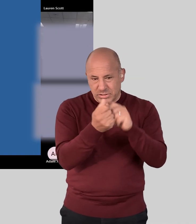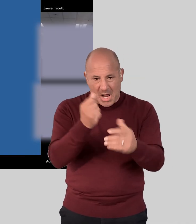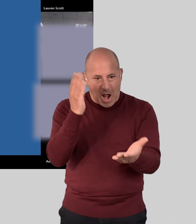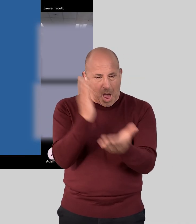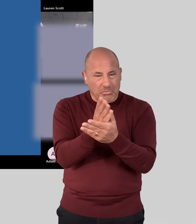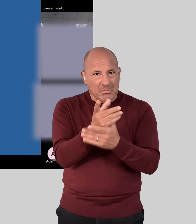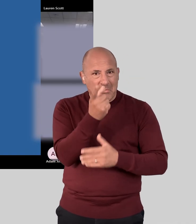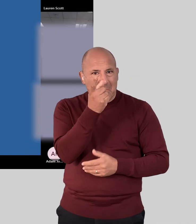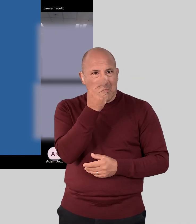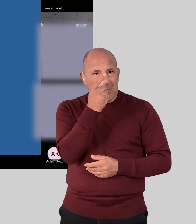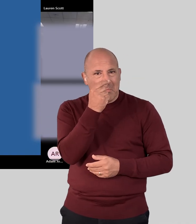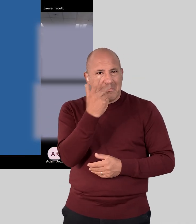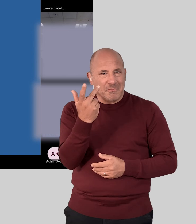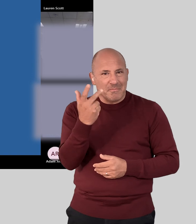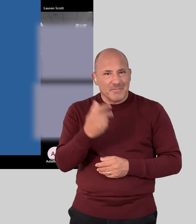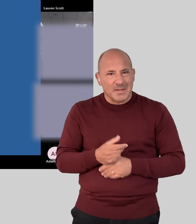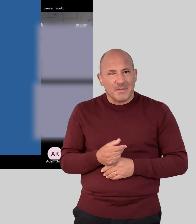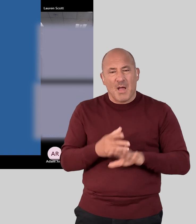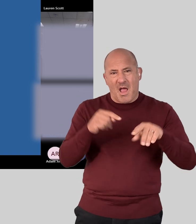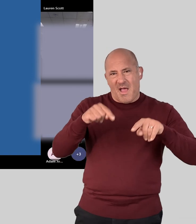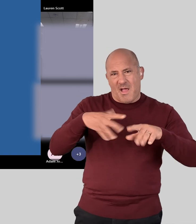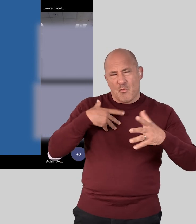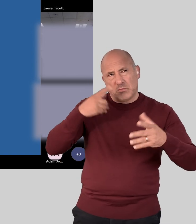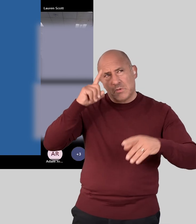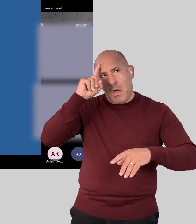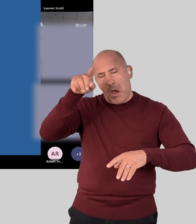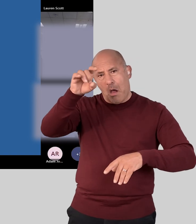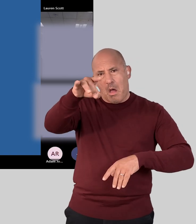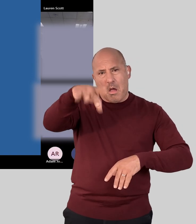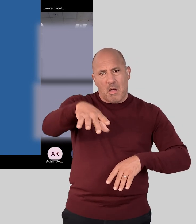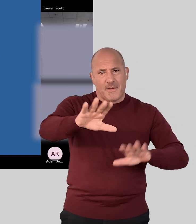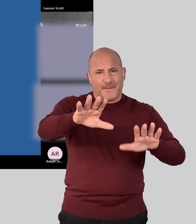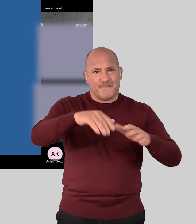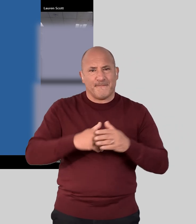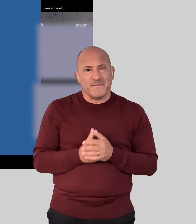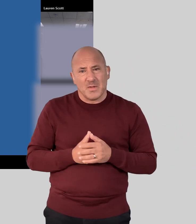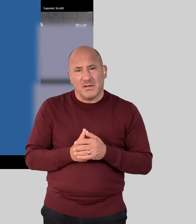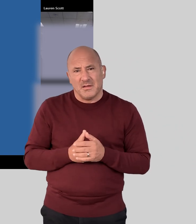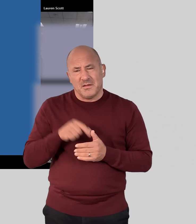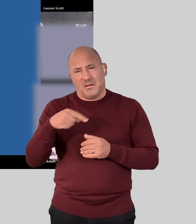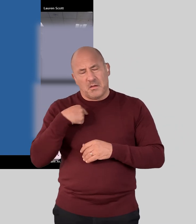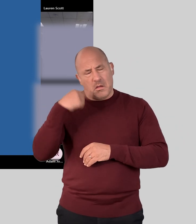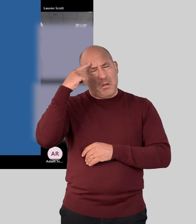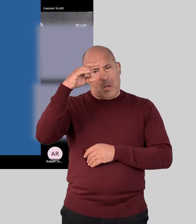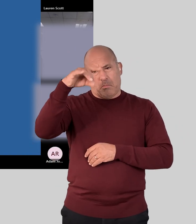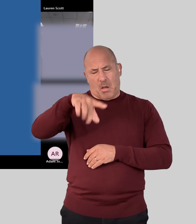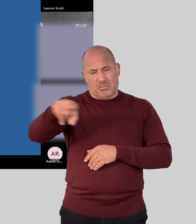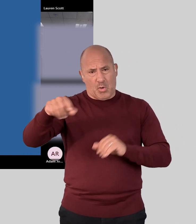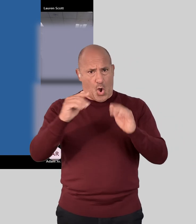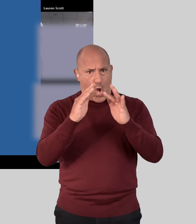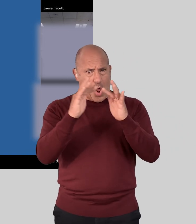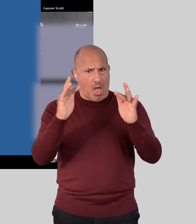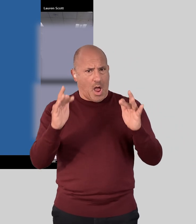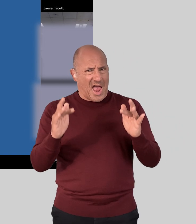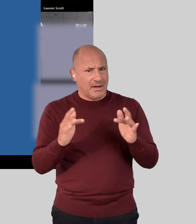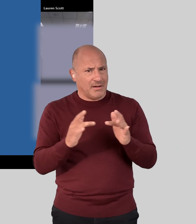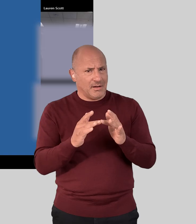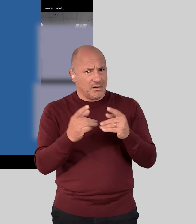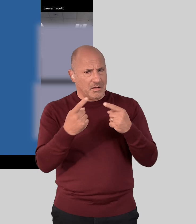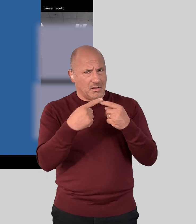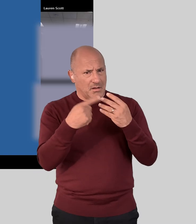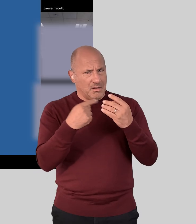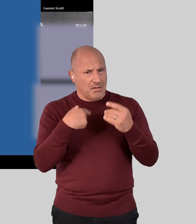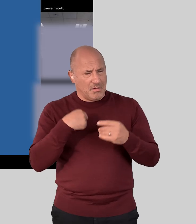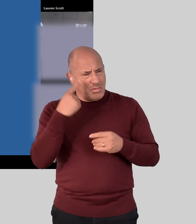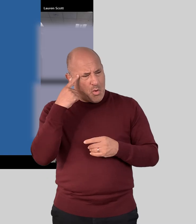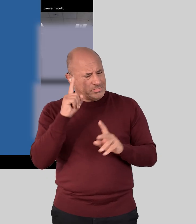possible. But no, I just wanted to bring a thought to the space, which is like, I'd never thought about it being online